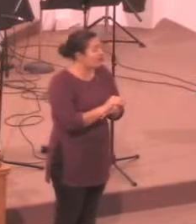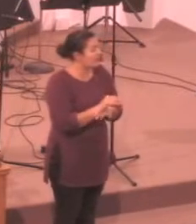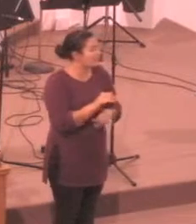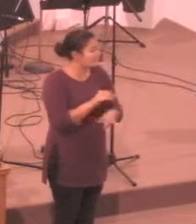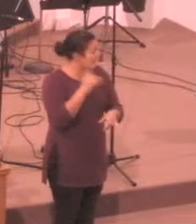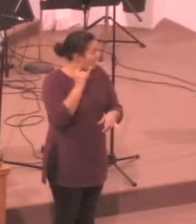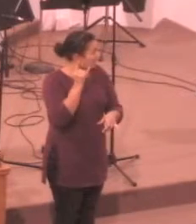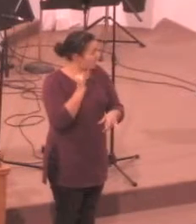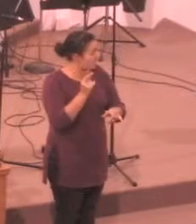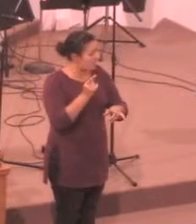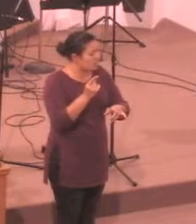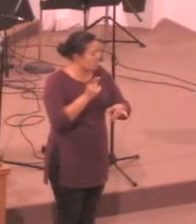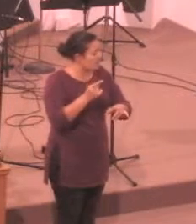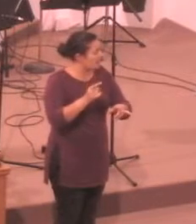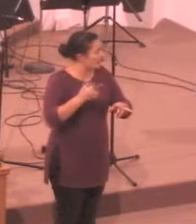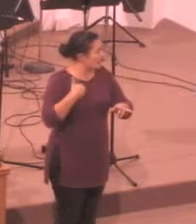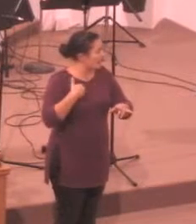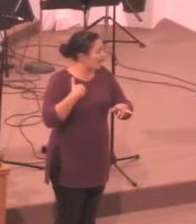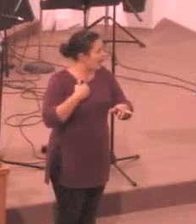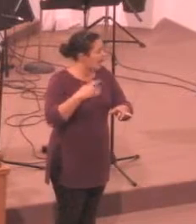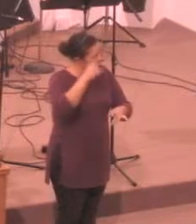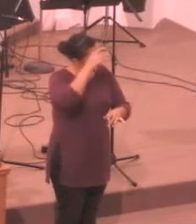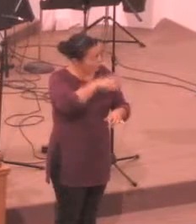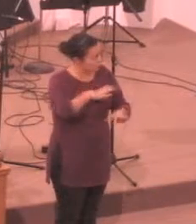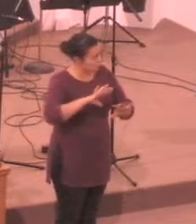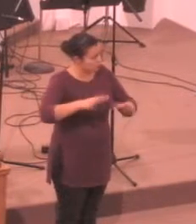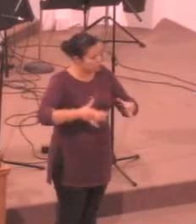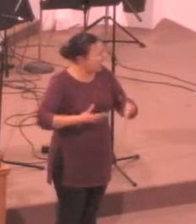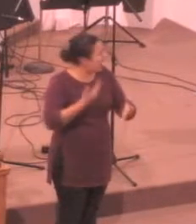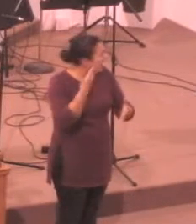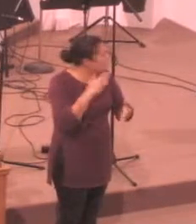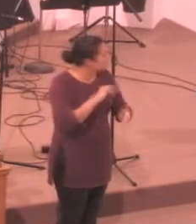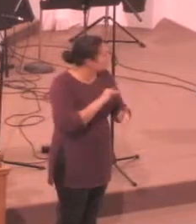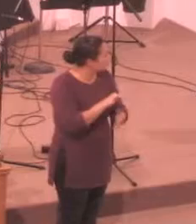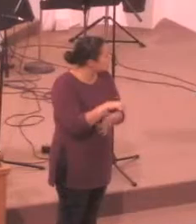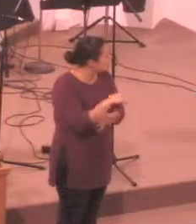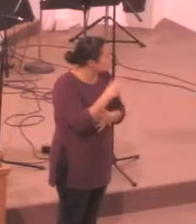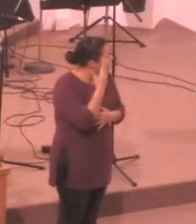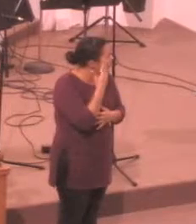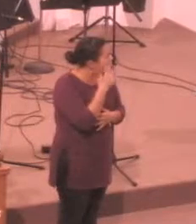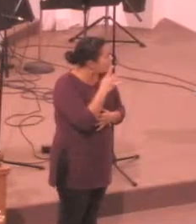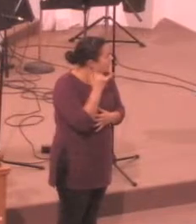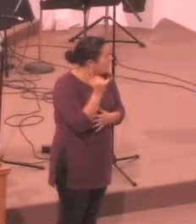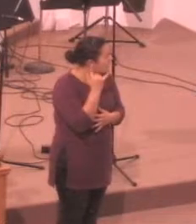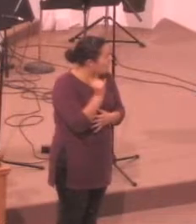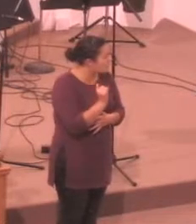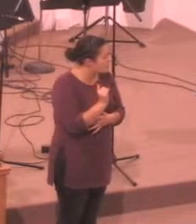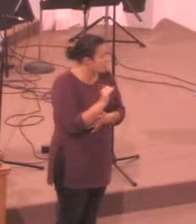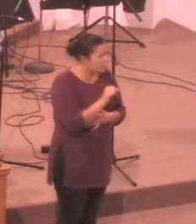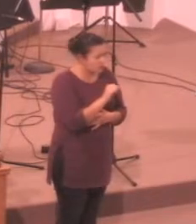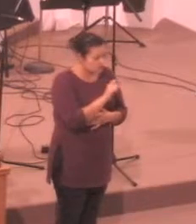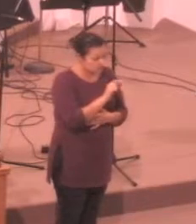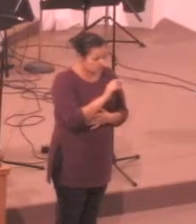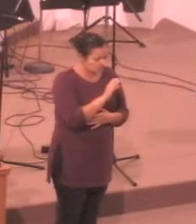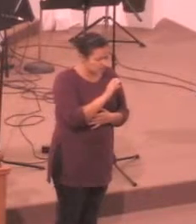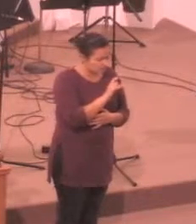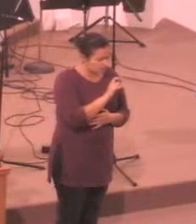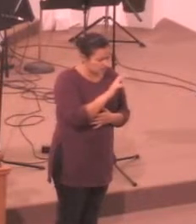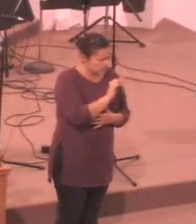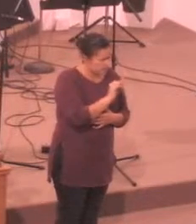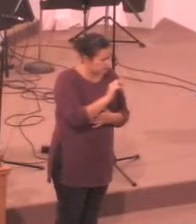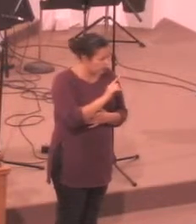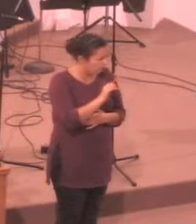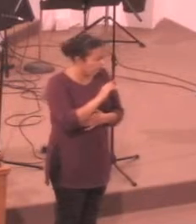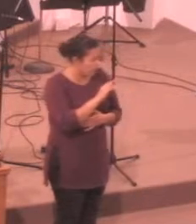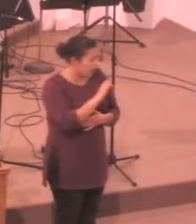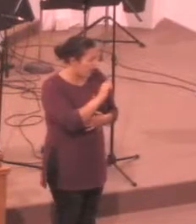got this, I don't know if anybody's familiar with California, the Stockton, Lodi gangster area, right